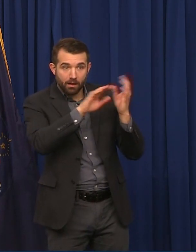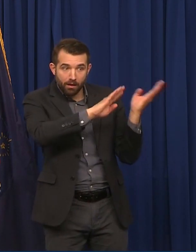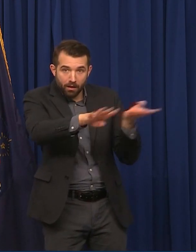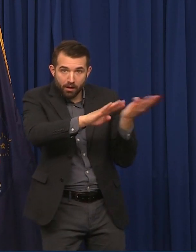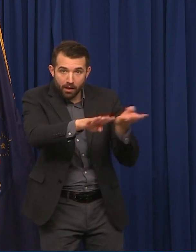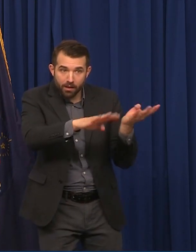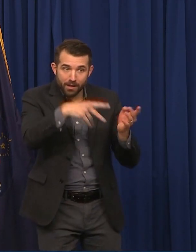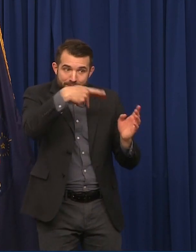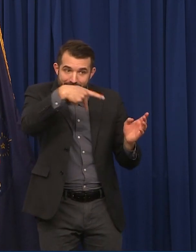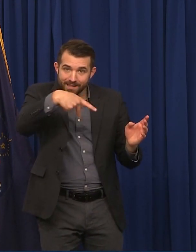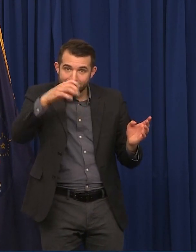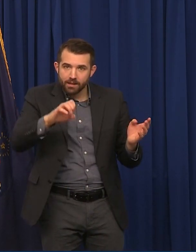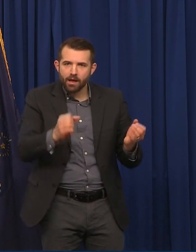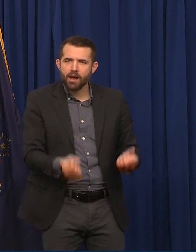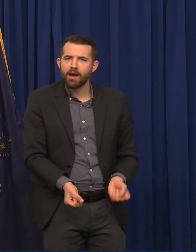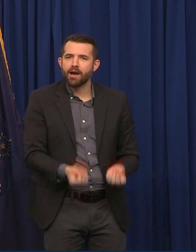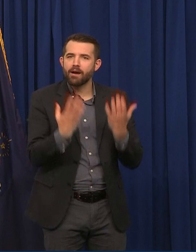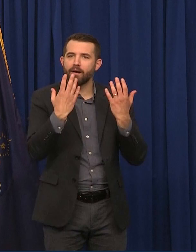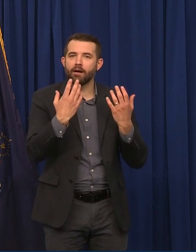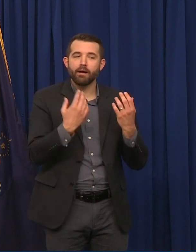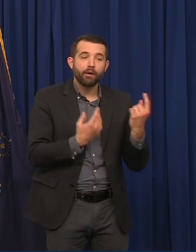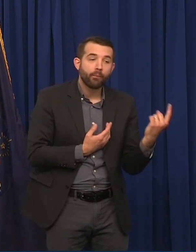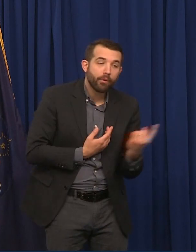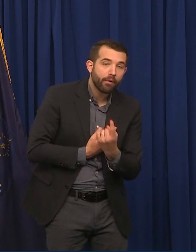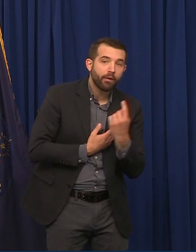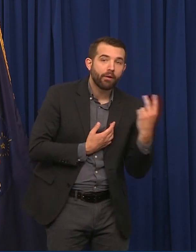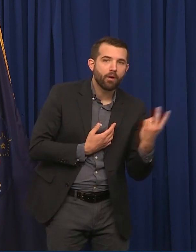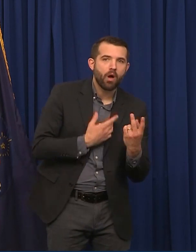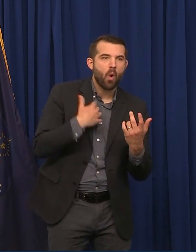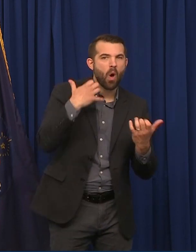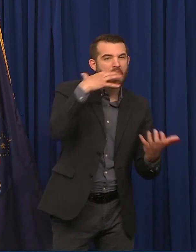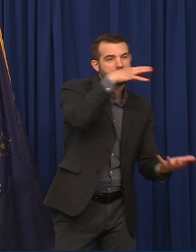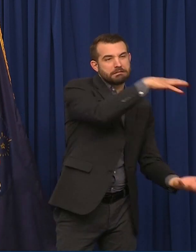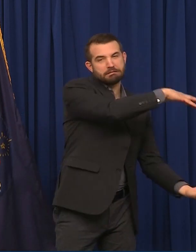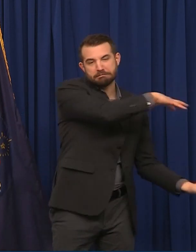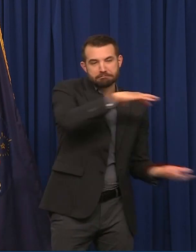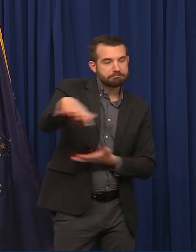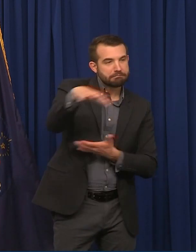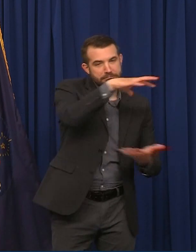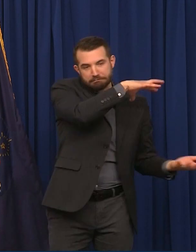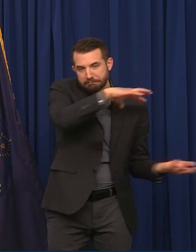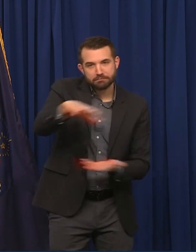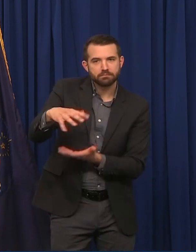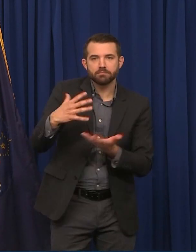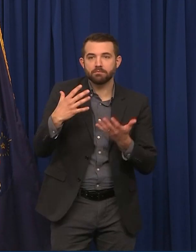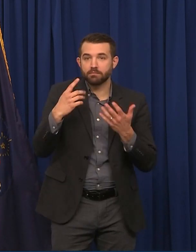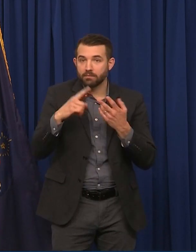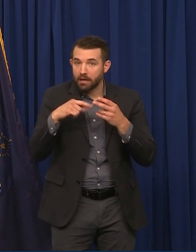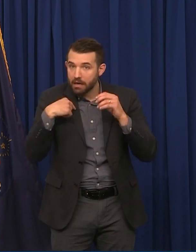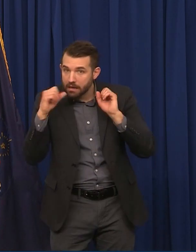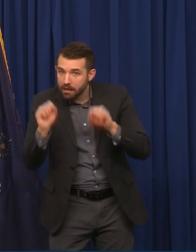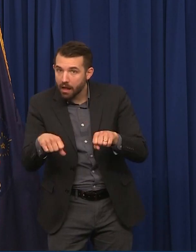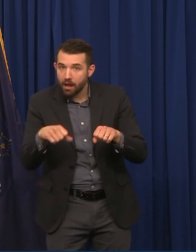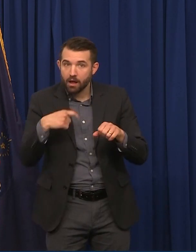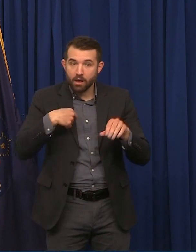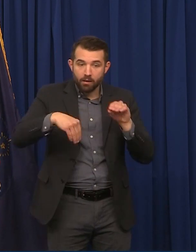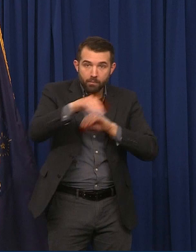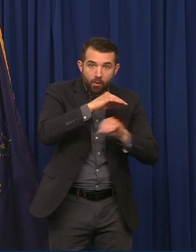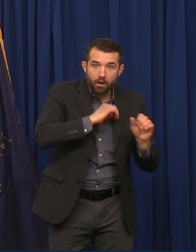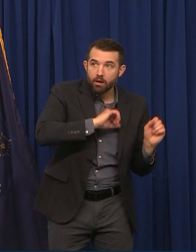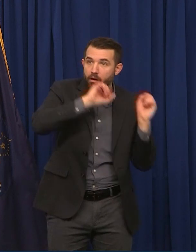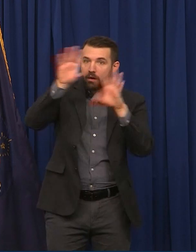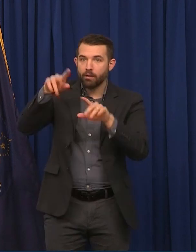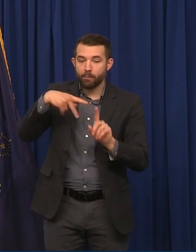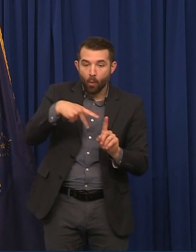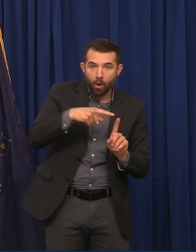the device, et cetera. And then the big question in all of the sterilization questions is, even